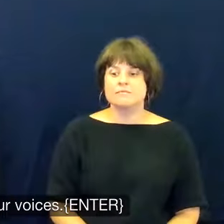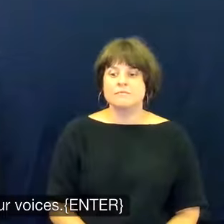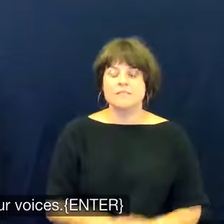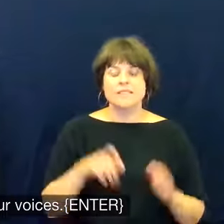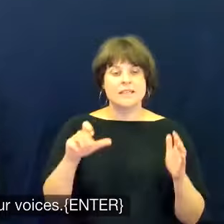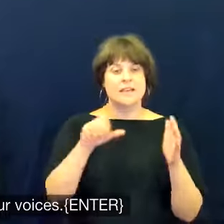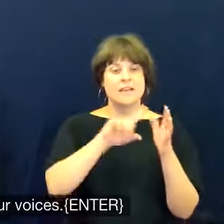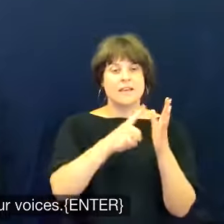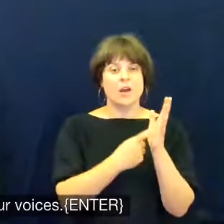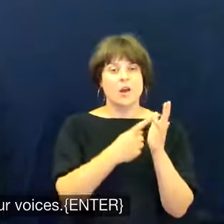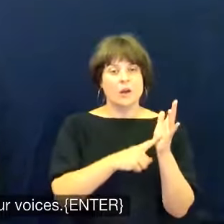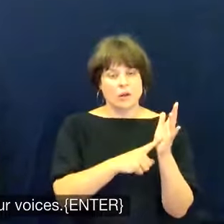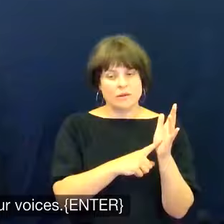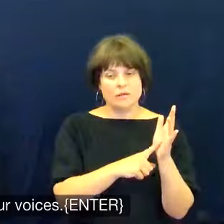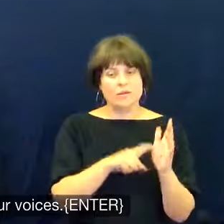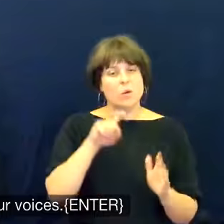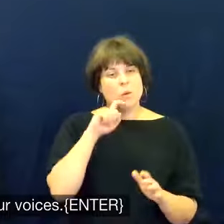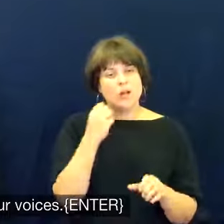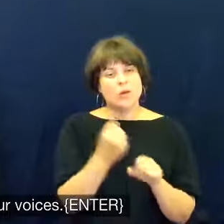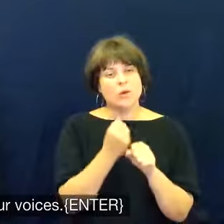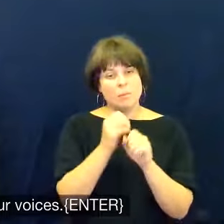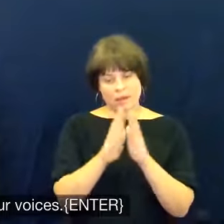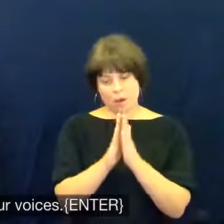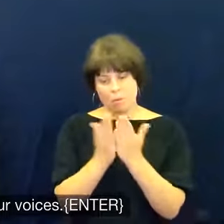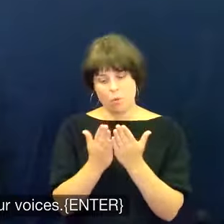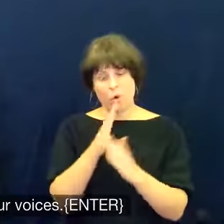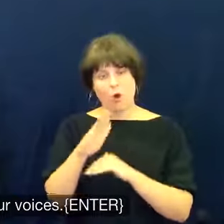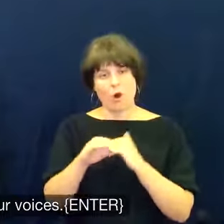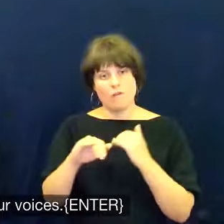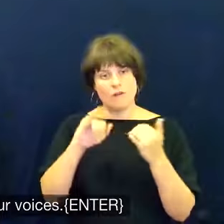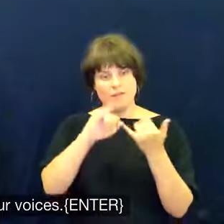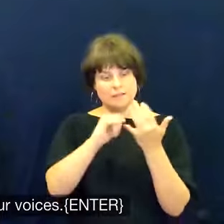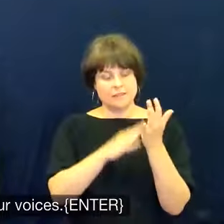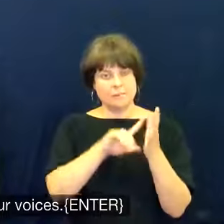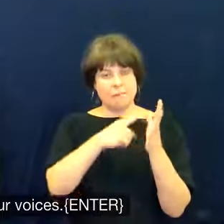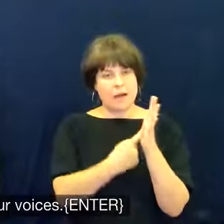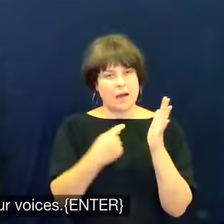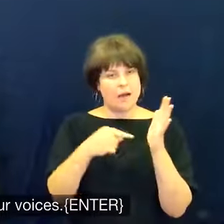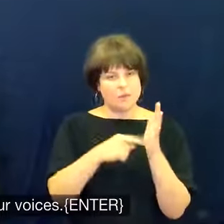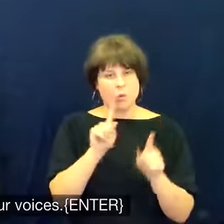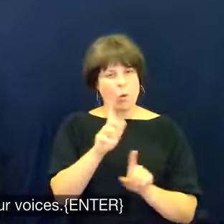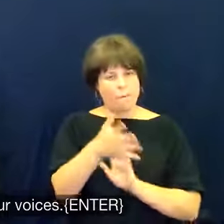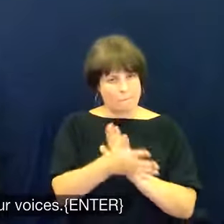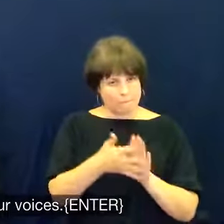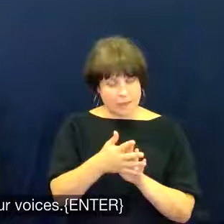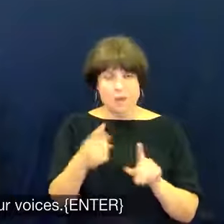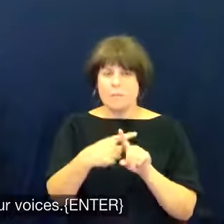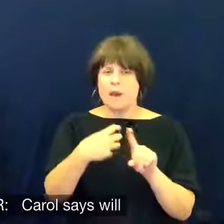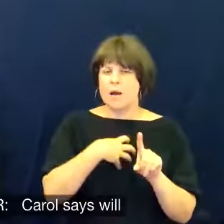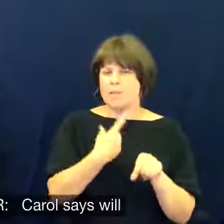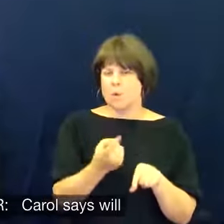Carol Brown says, will you make a book about smart meaning and more simple English to understand both English and